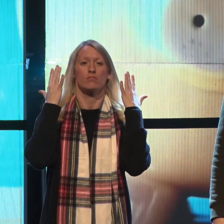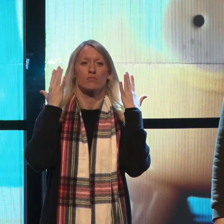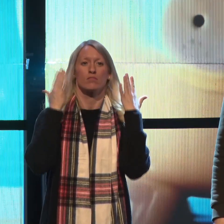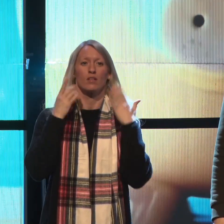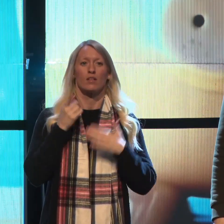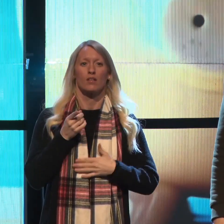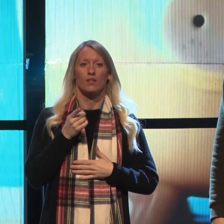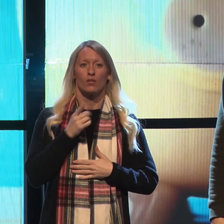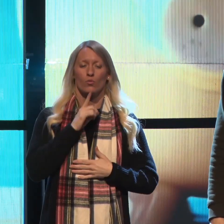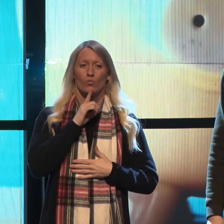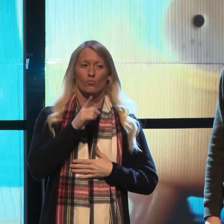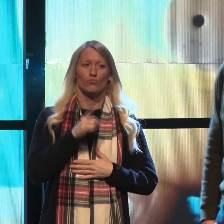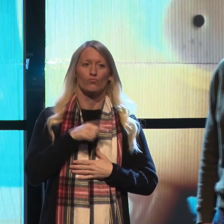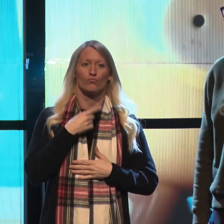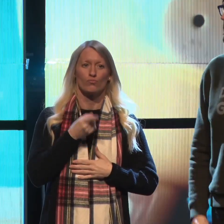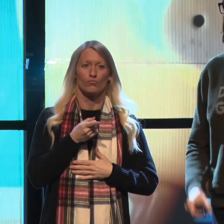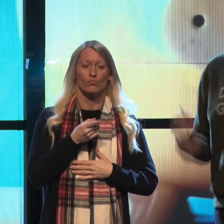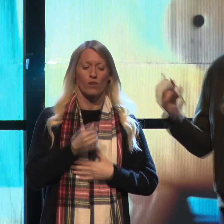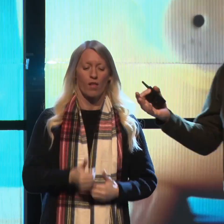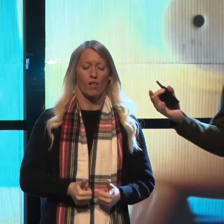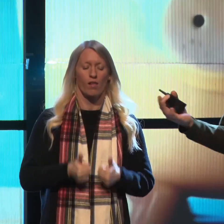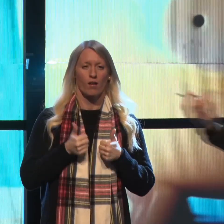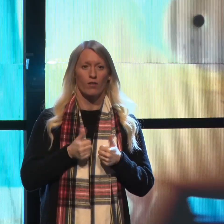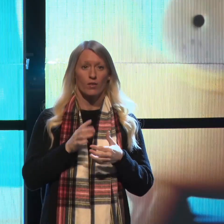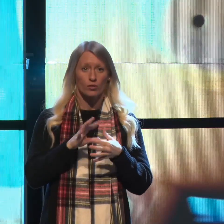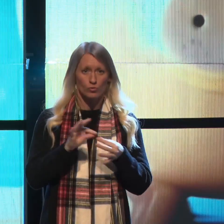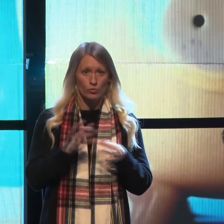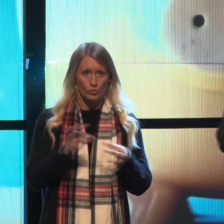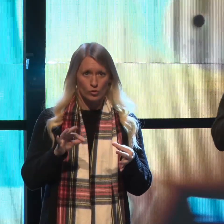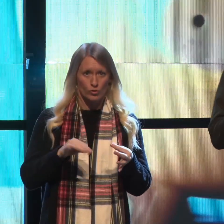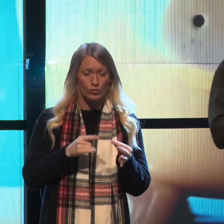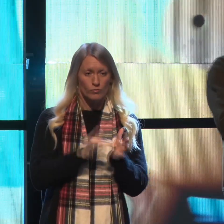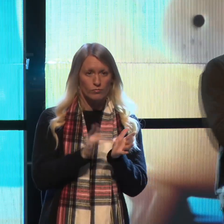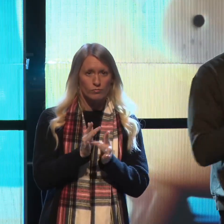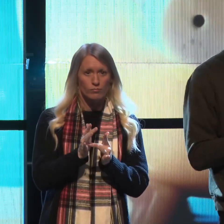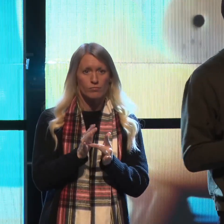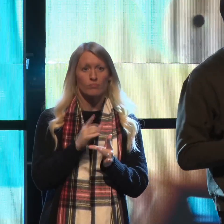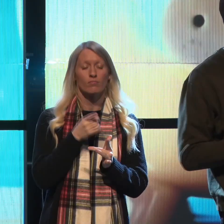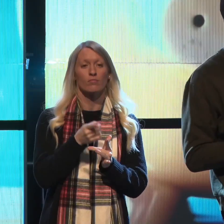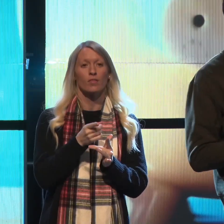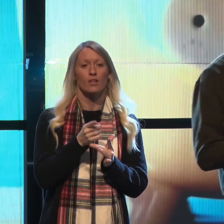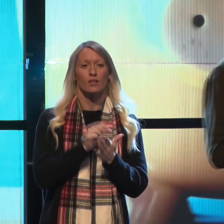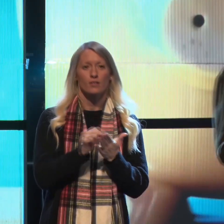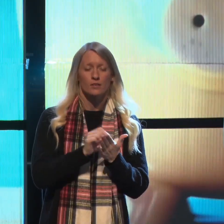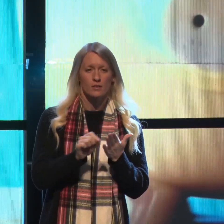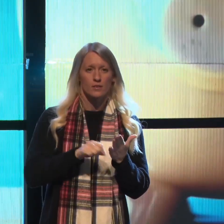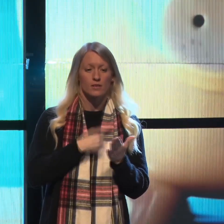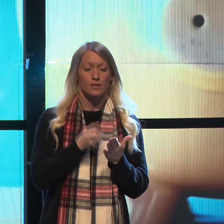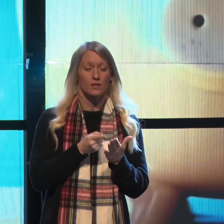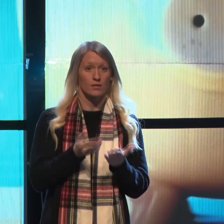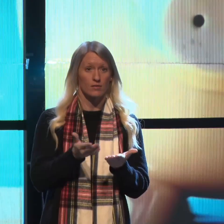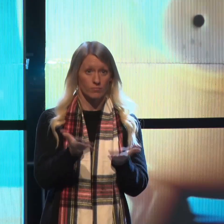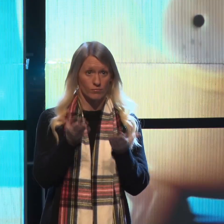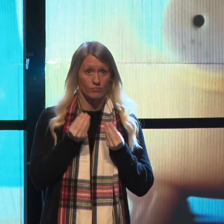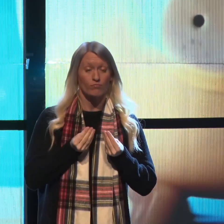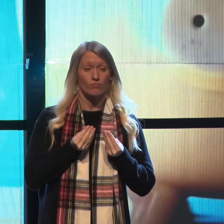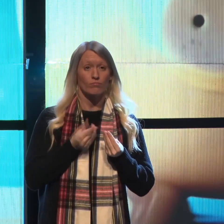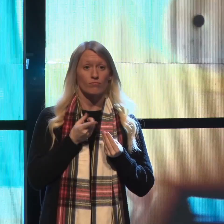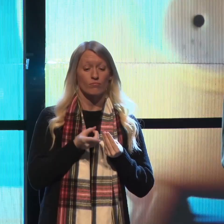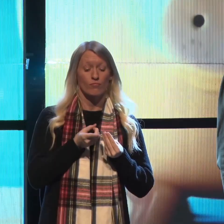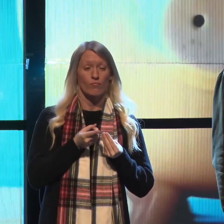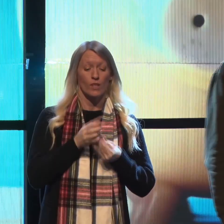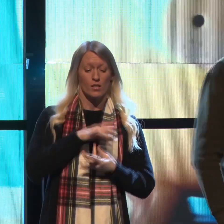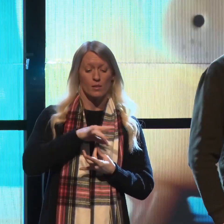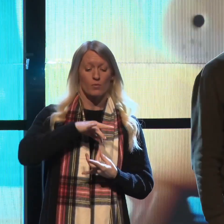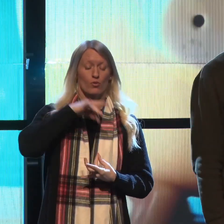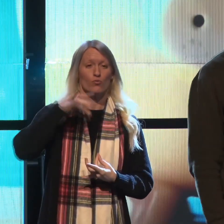life. And our scripture, our sacred text, the things that have been handed to us by our spiritual ancestors, they really do